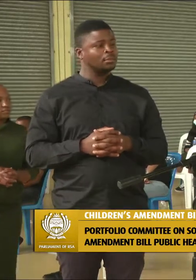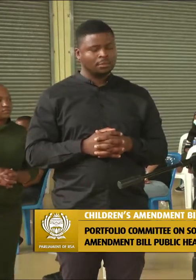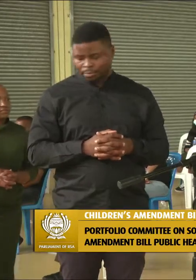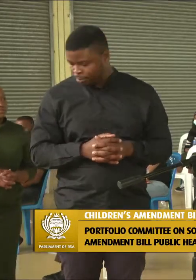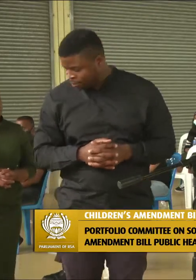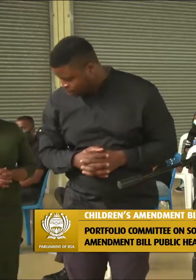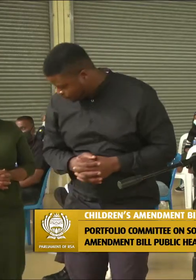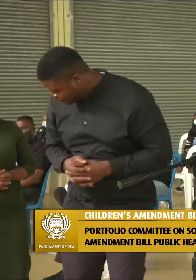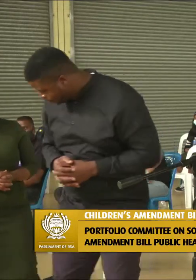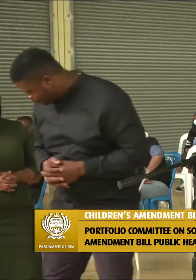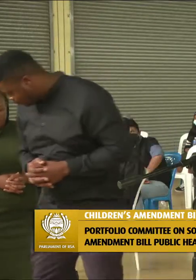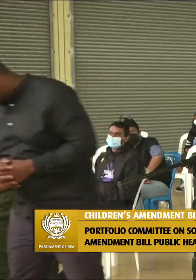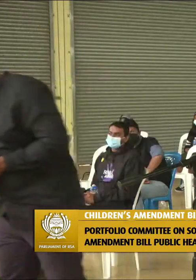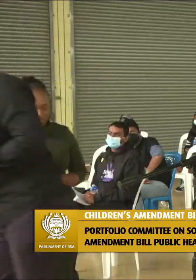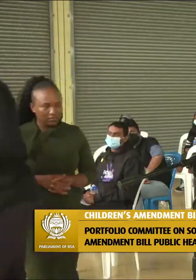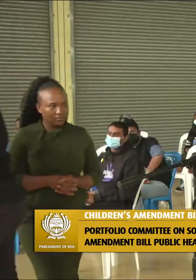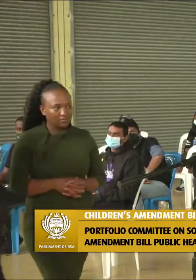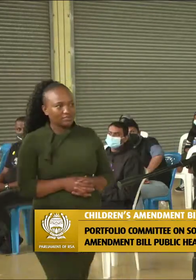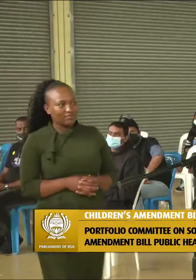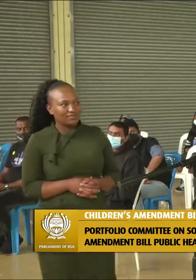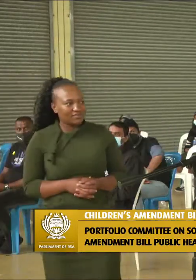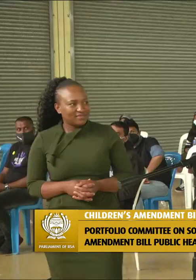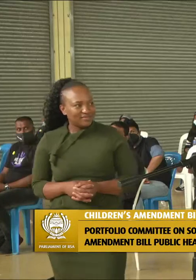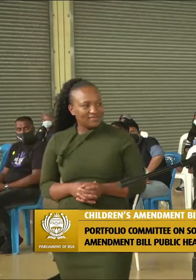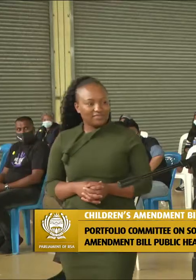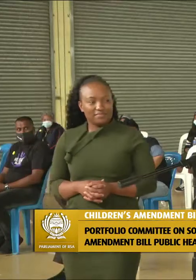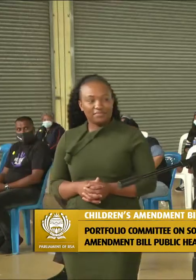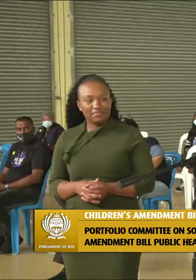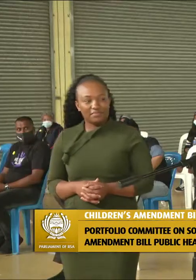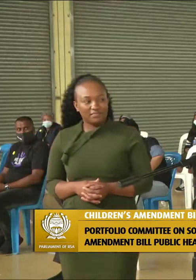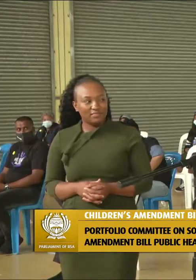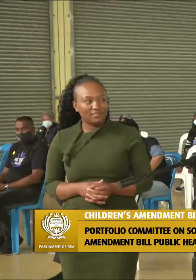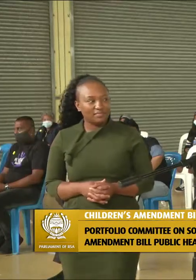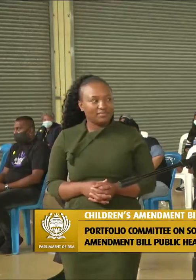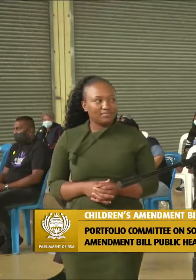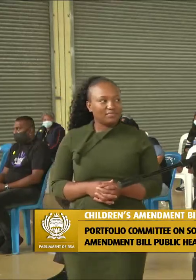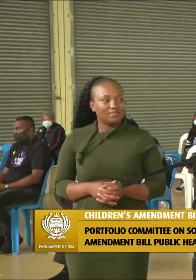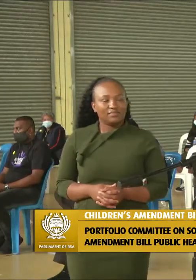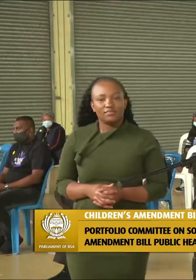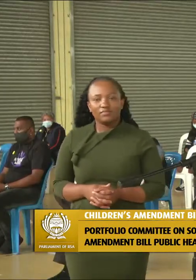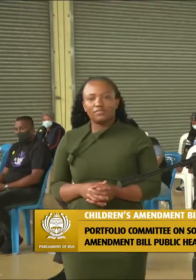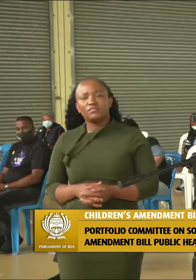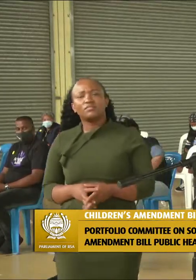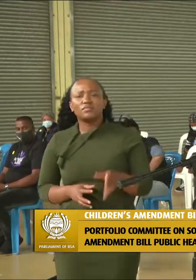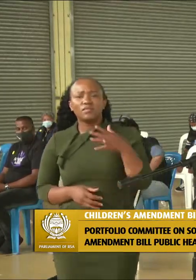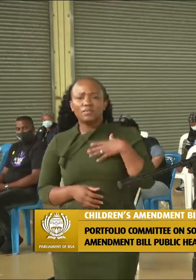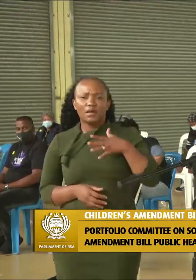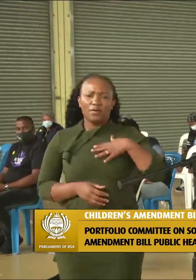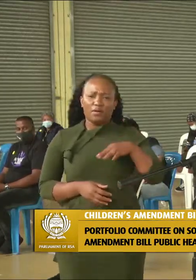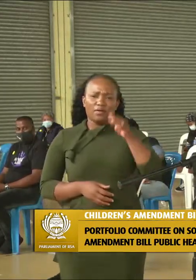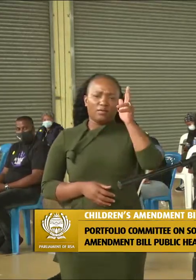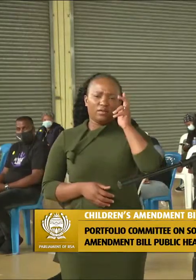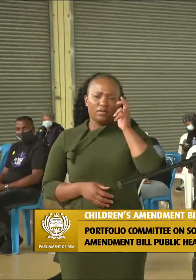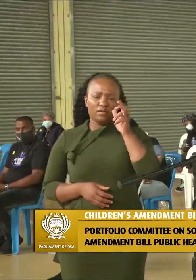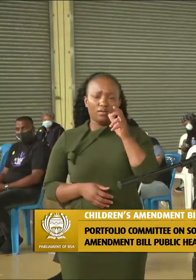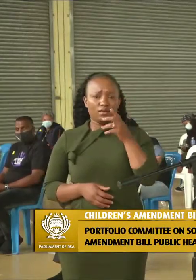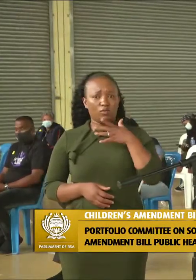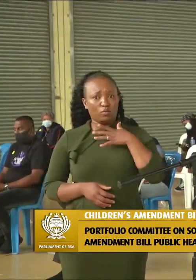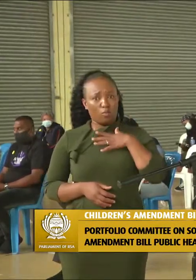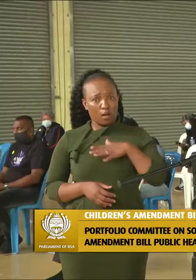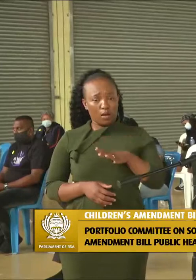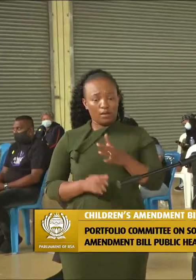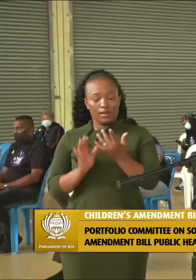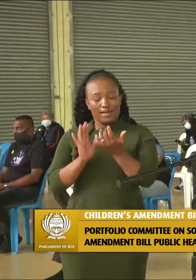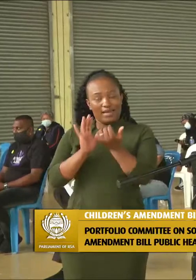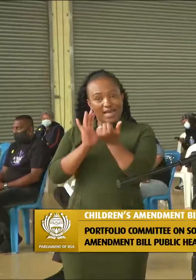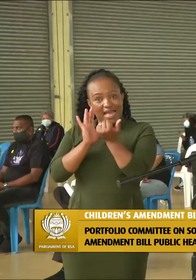uthi sifake lapha kwi-act indaba yama PPEs sifake kwi-act. I just want to understand